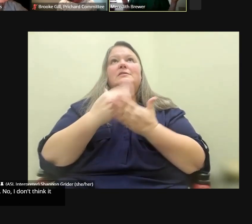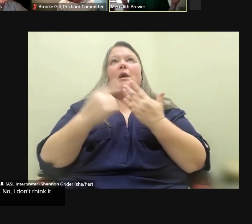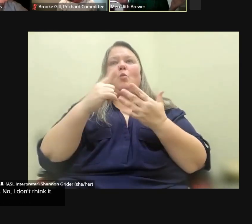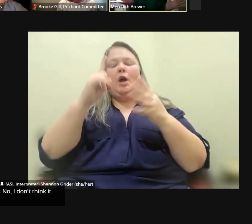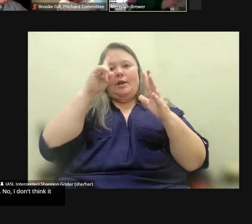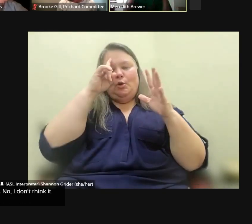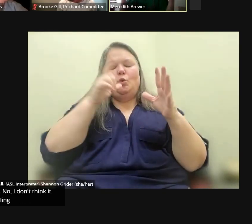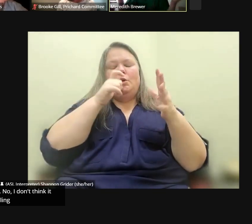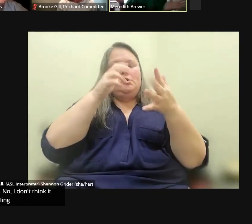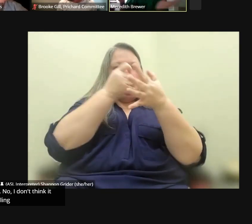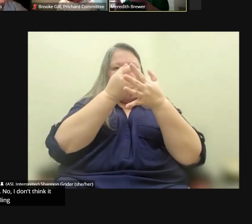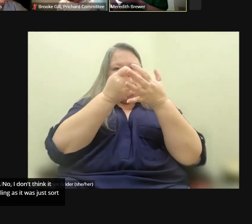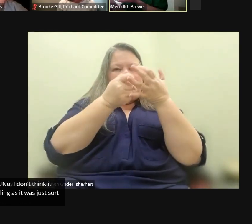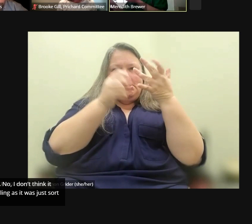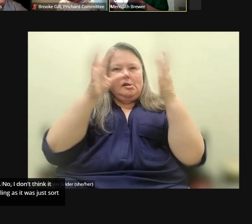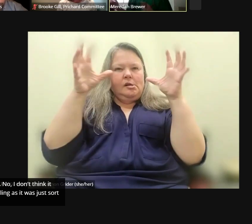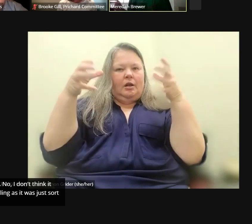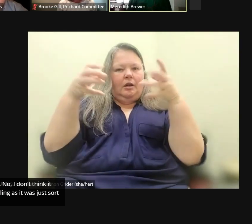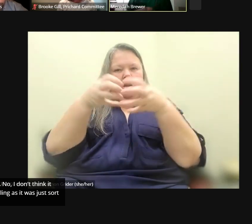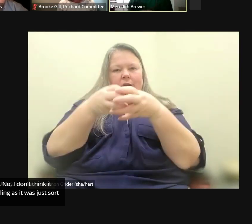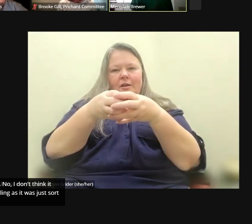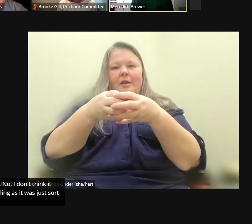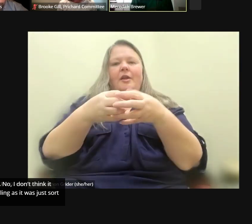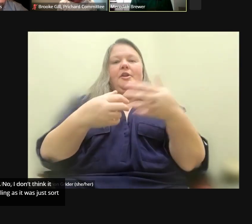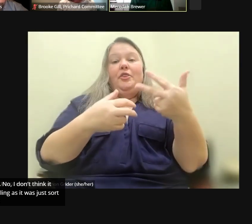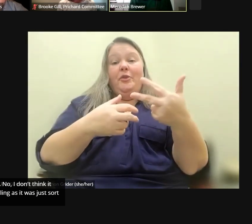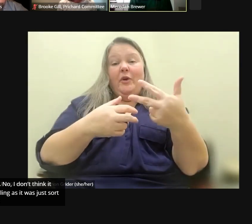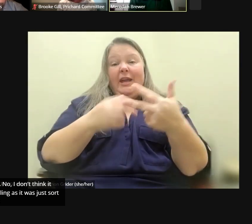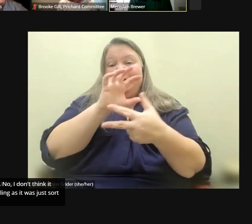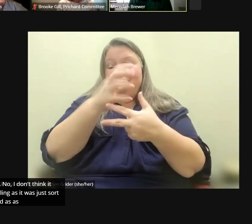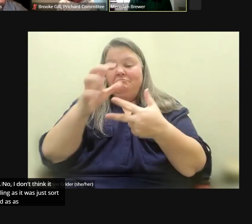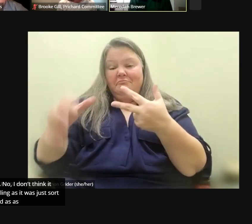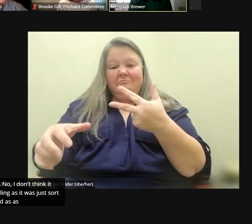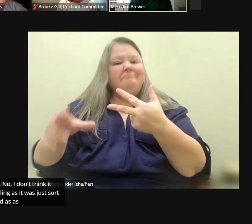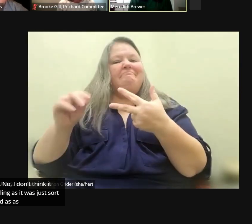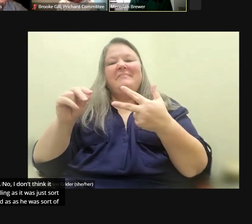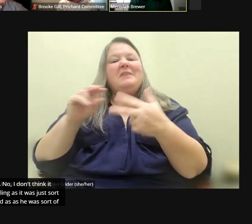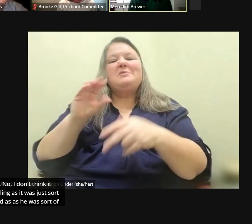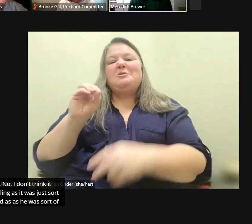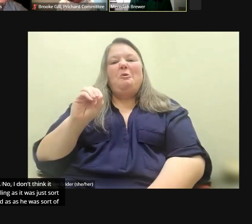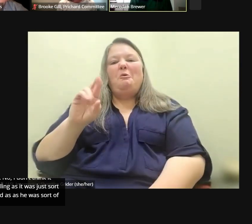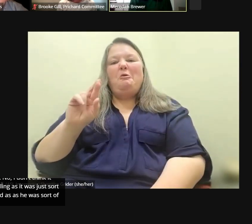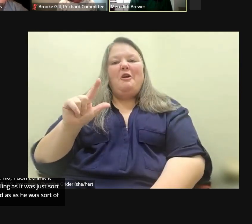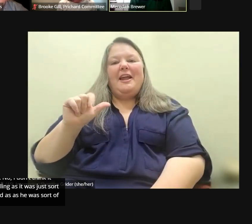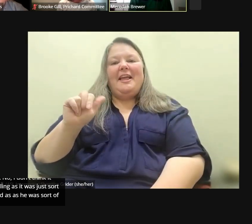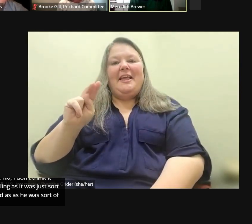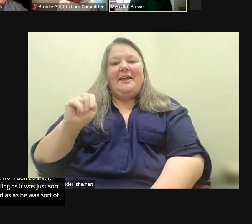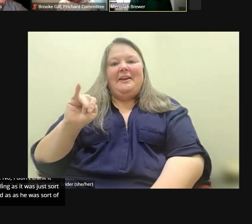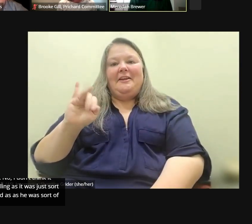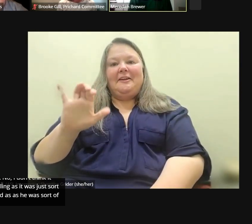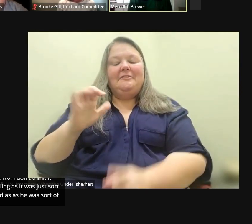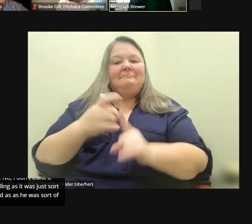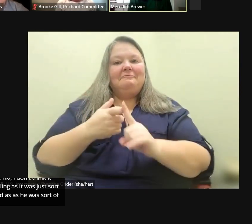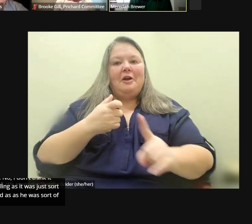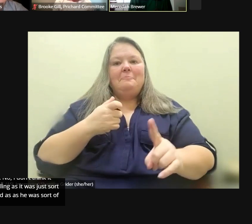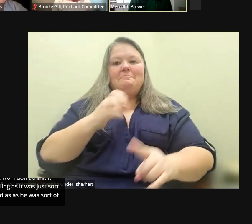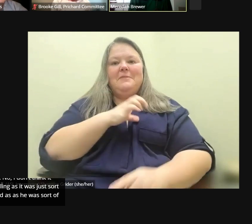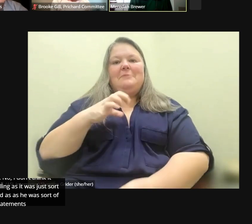it was just sort of like it organically happened as he was sort of talking about the 10 vision